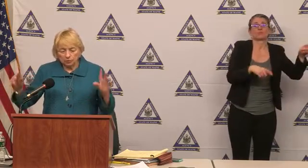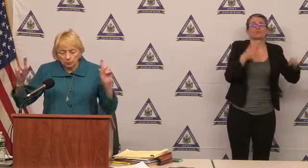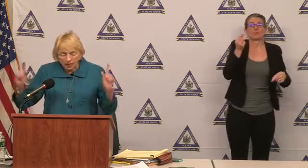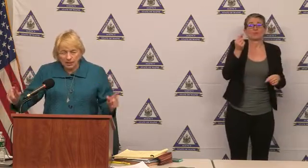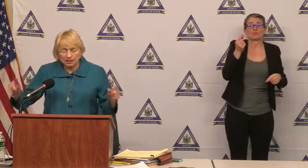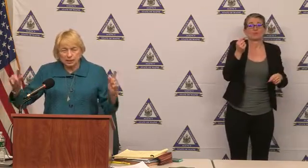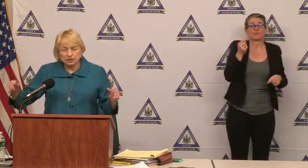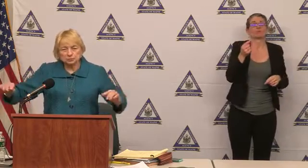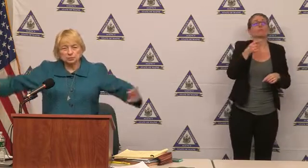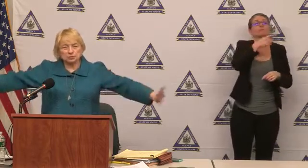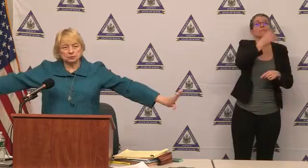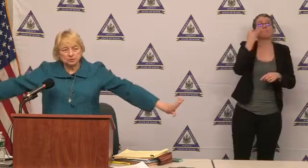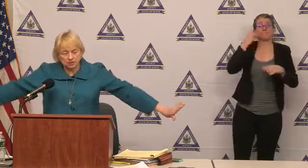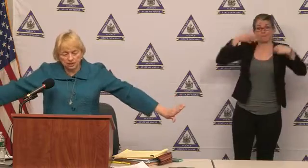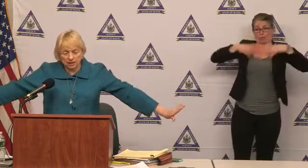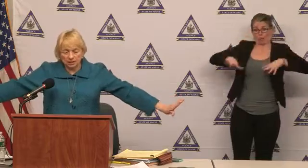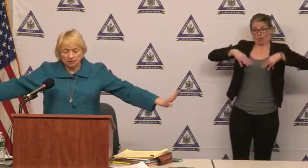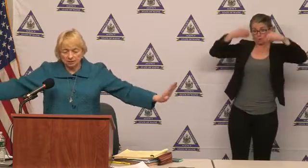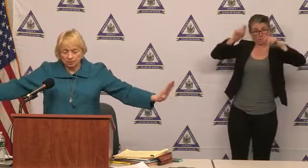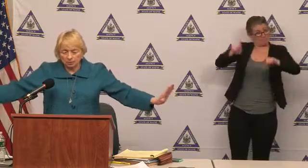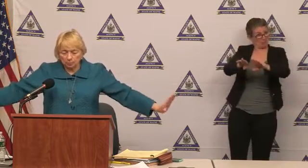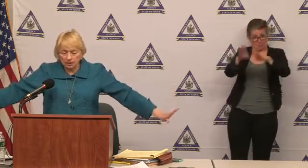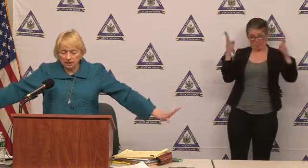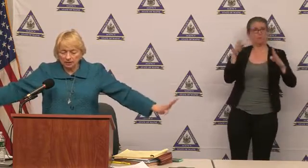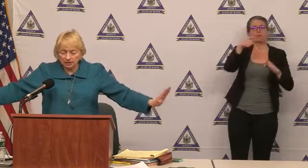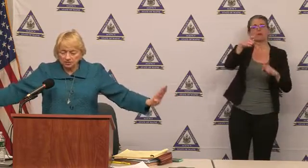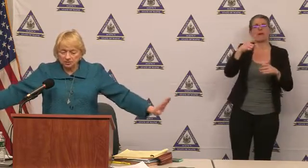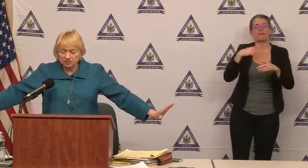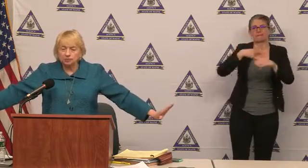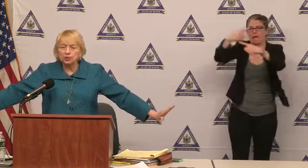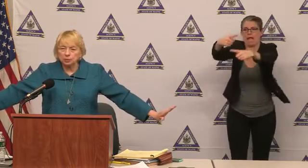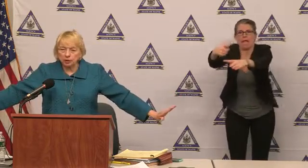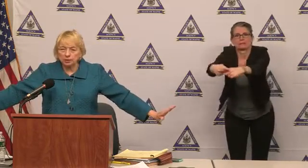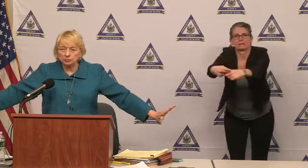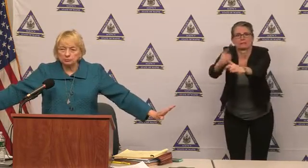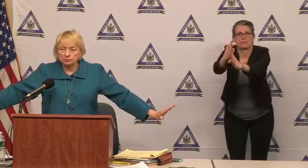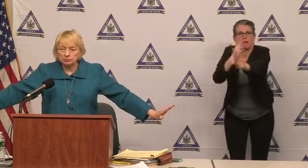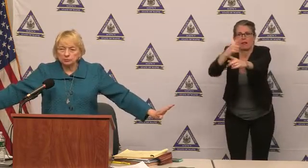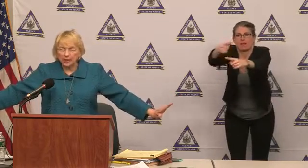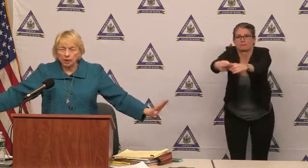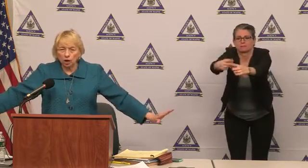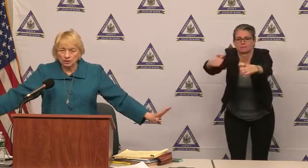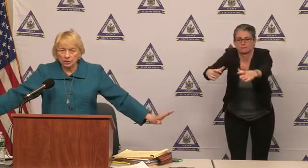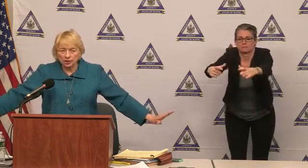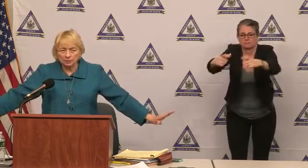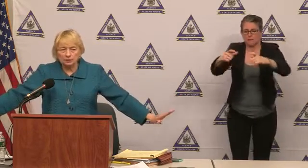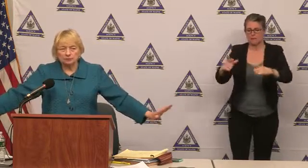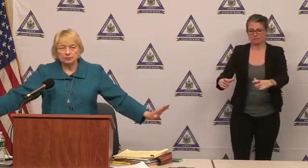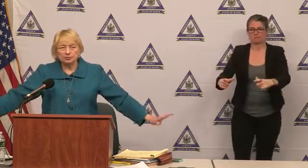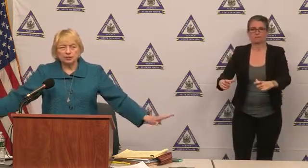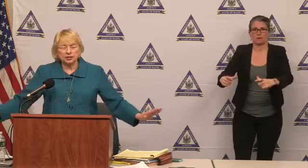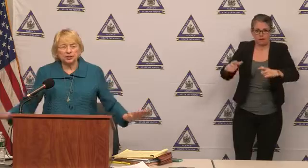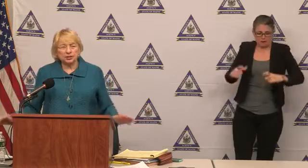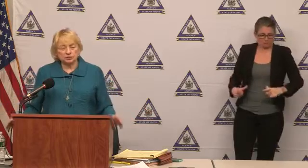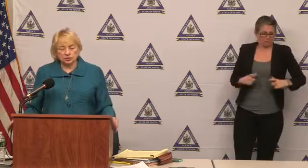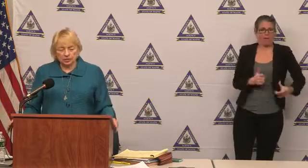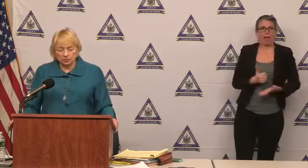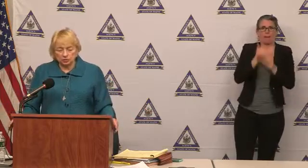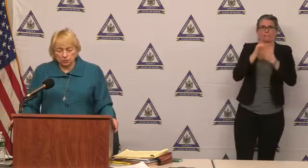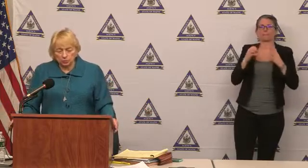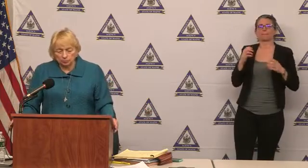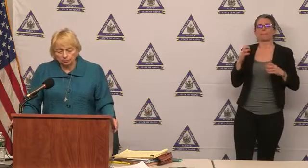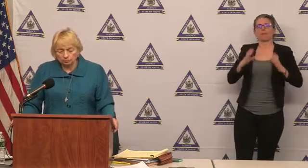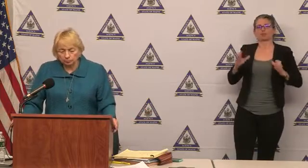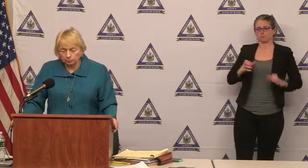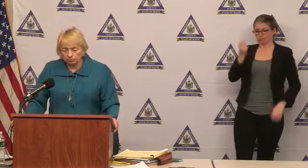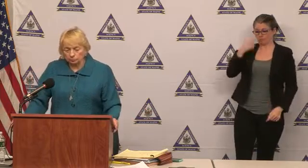And remind customers to remain 6 feet apart at all times in and outside the